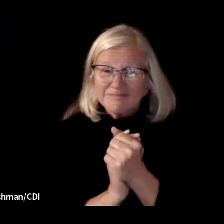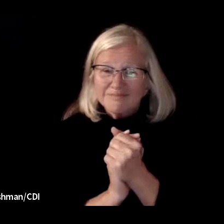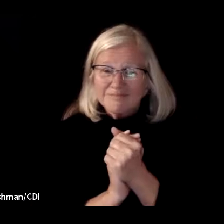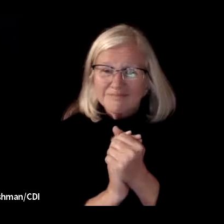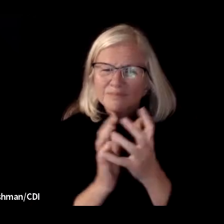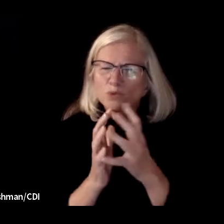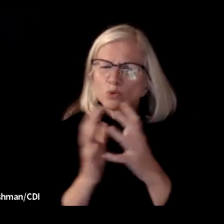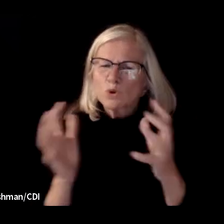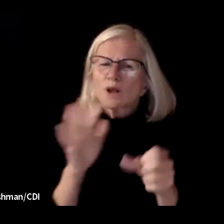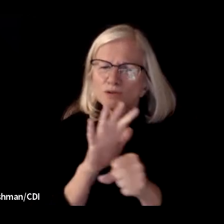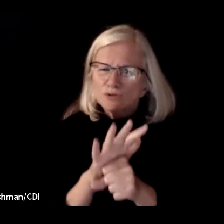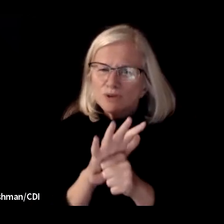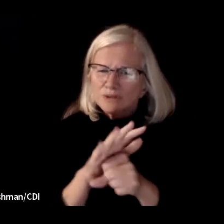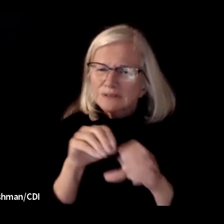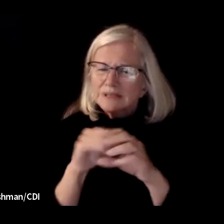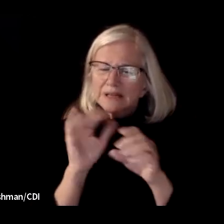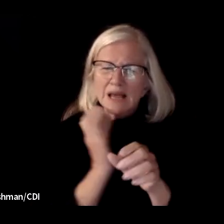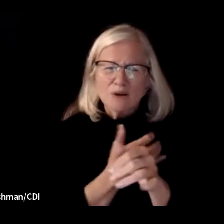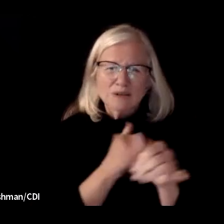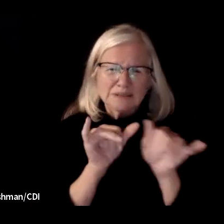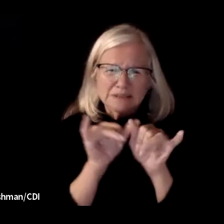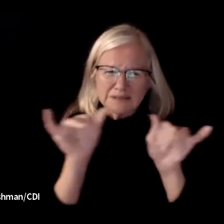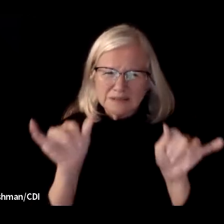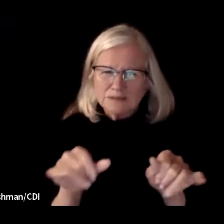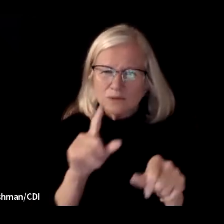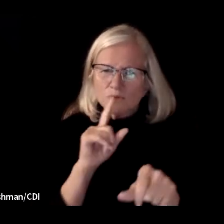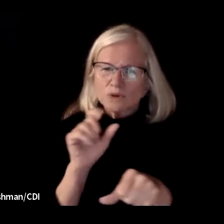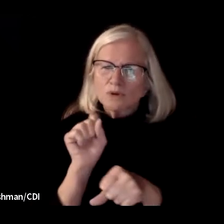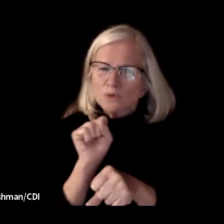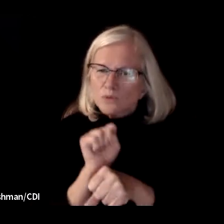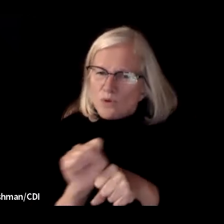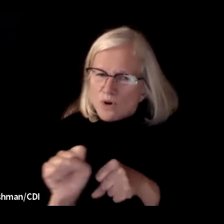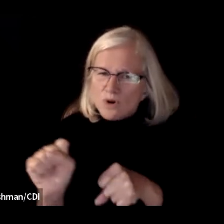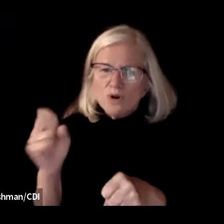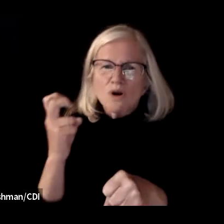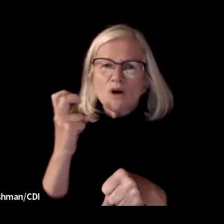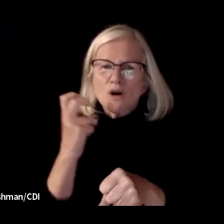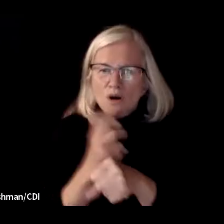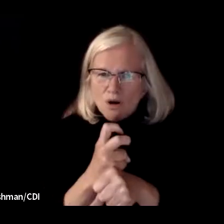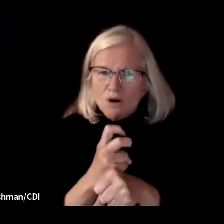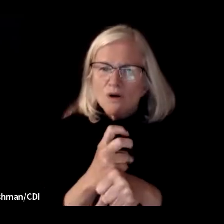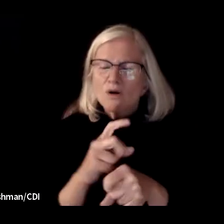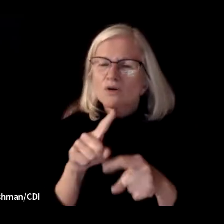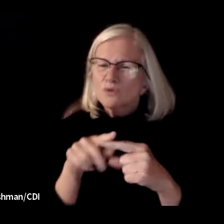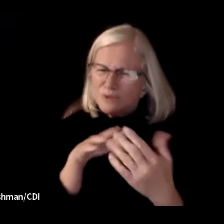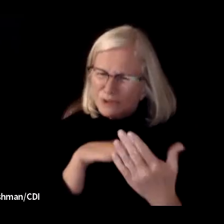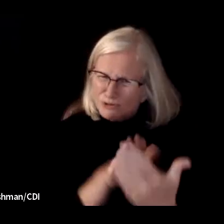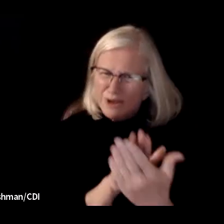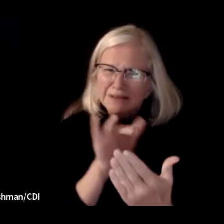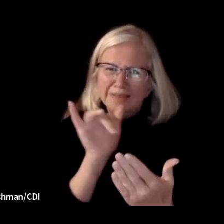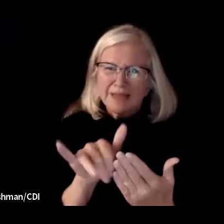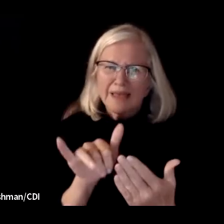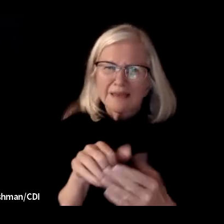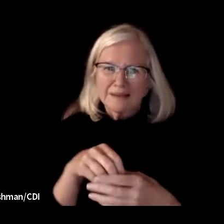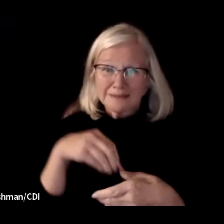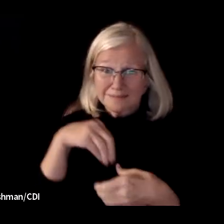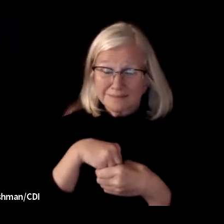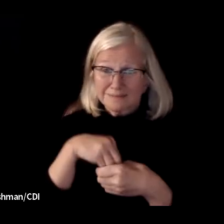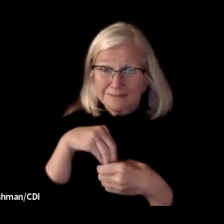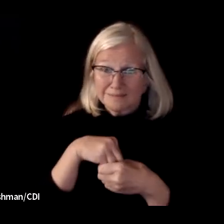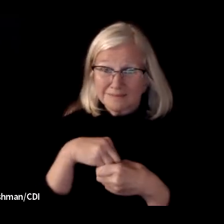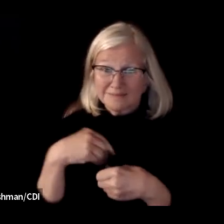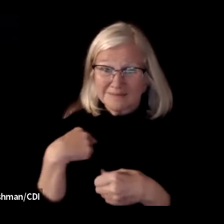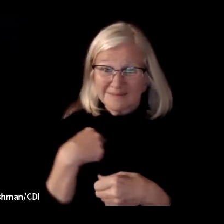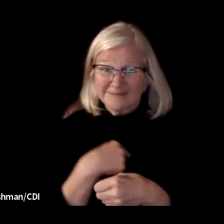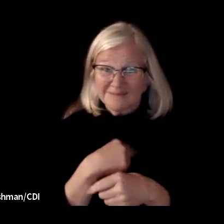and it's one that we are working tirelessly to address. Internally, we have implemented a situation response team that meets